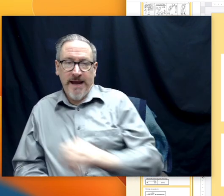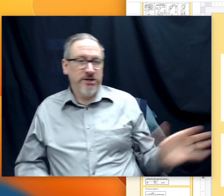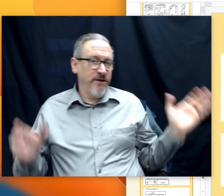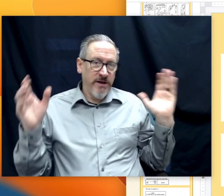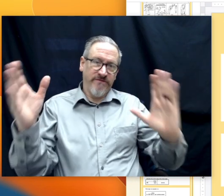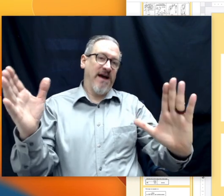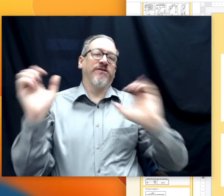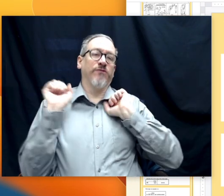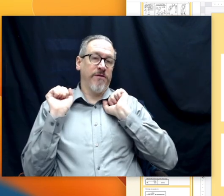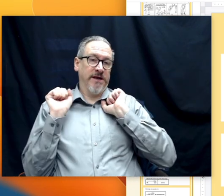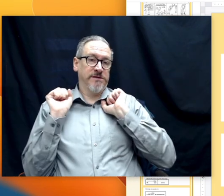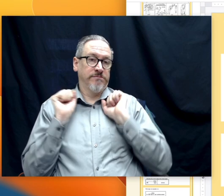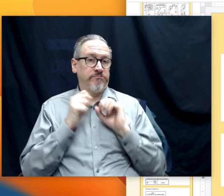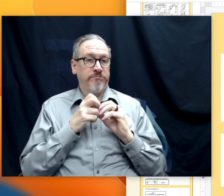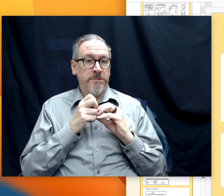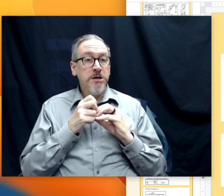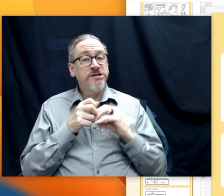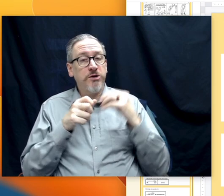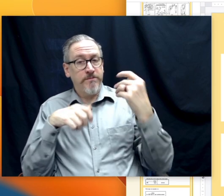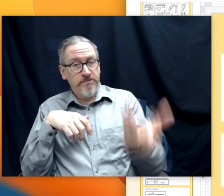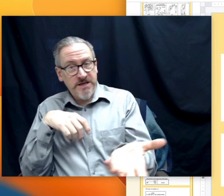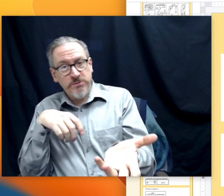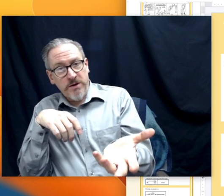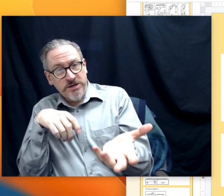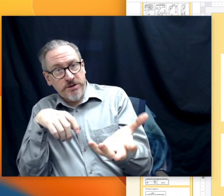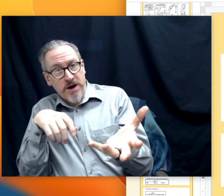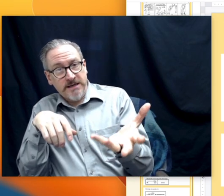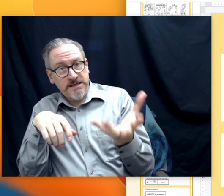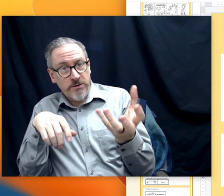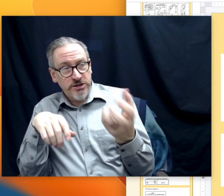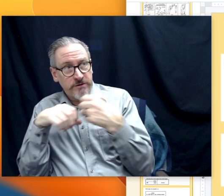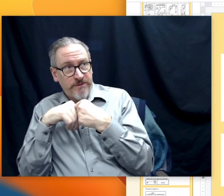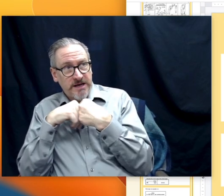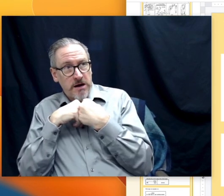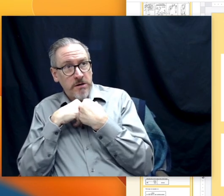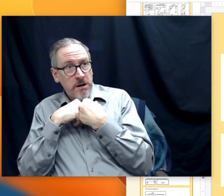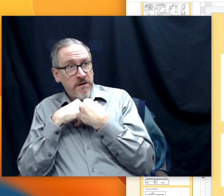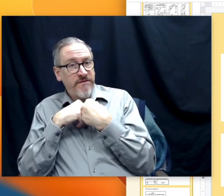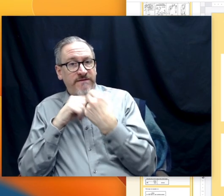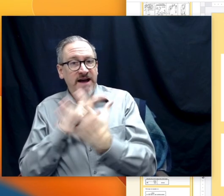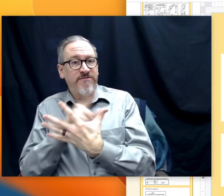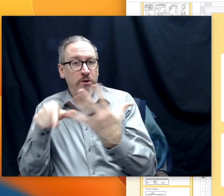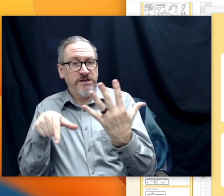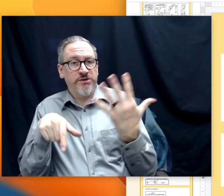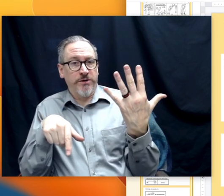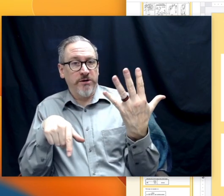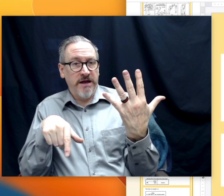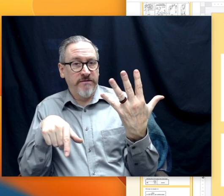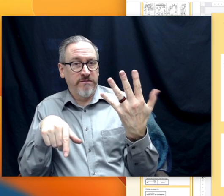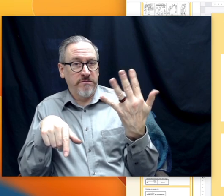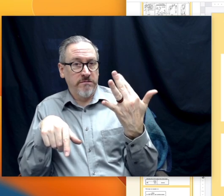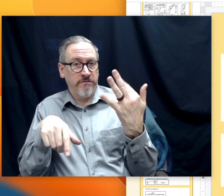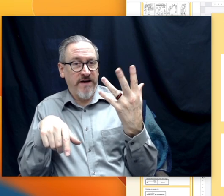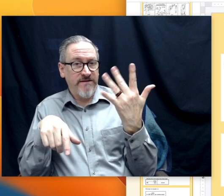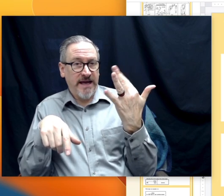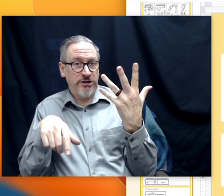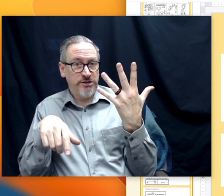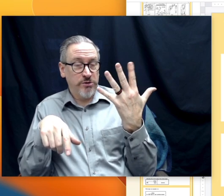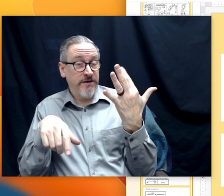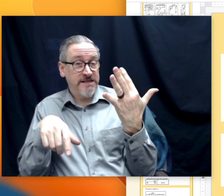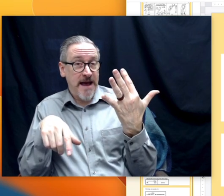it by age. Give me 5 different things. So this is what I want you to practice. I want you to pick out 5 points through your life,